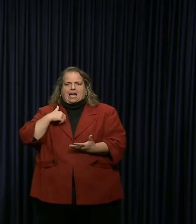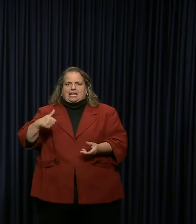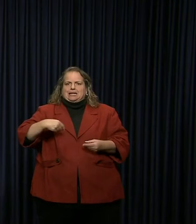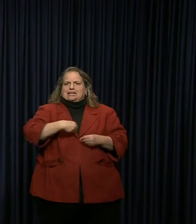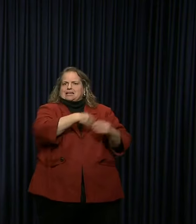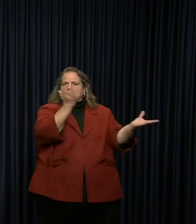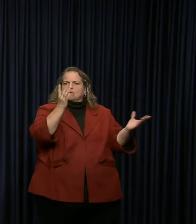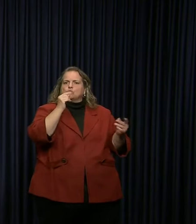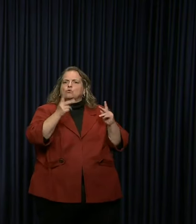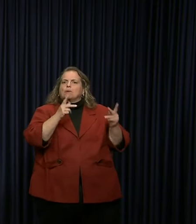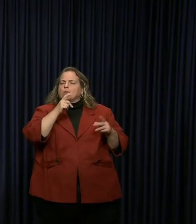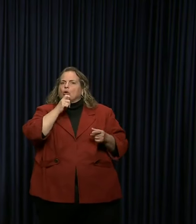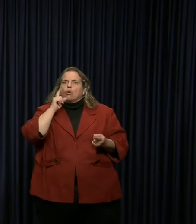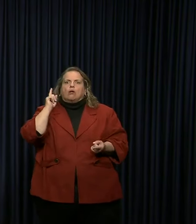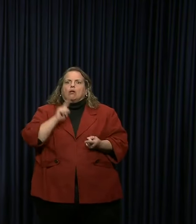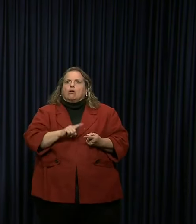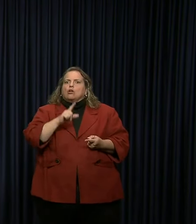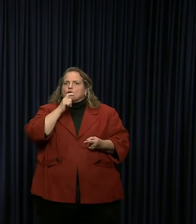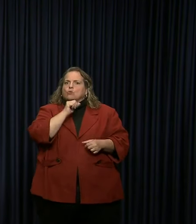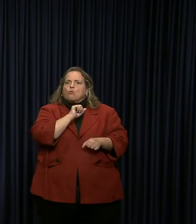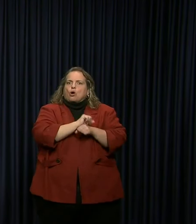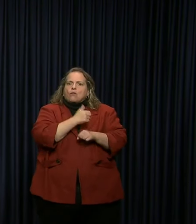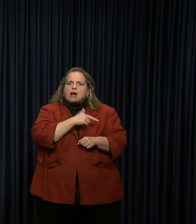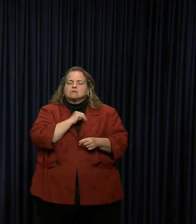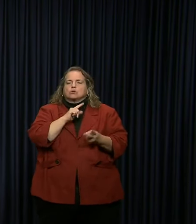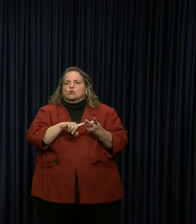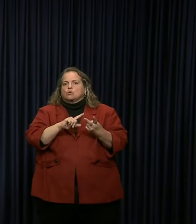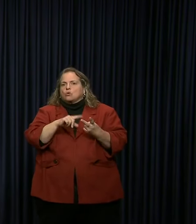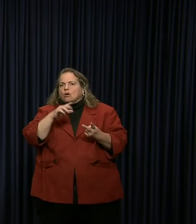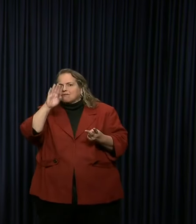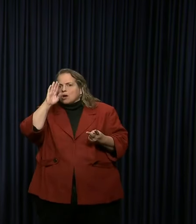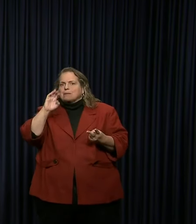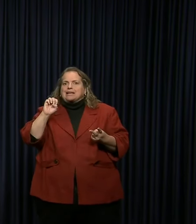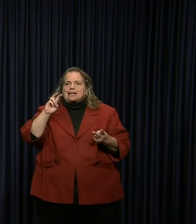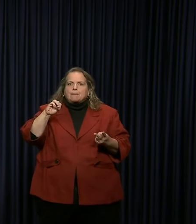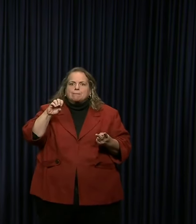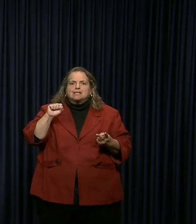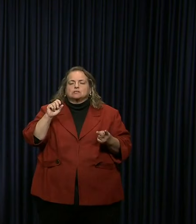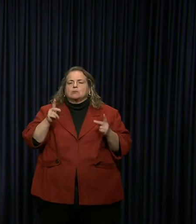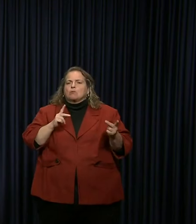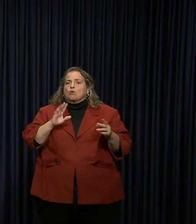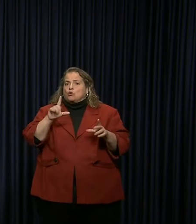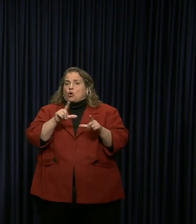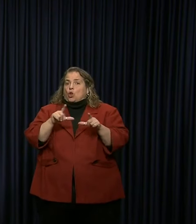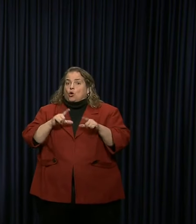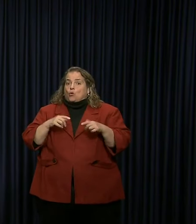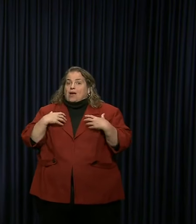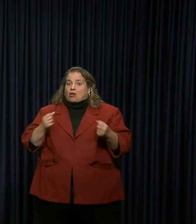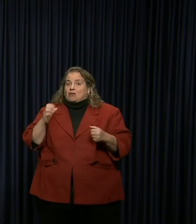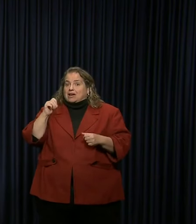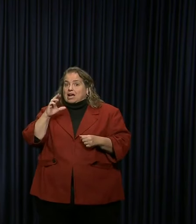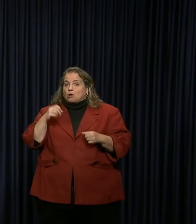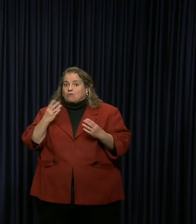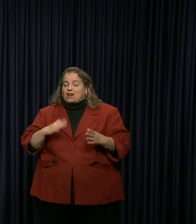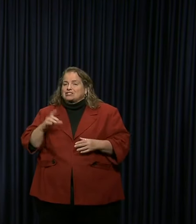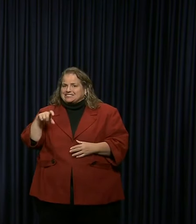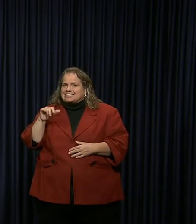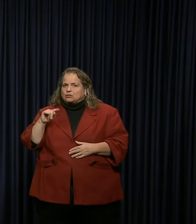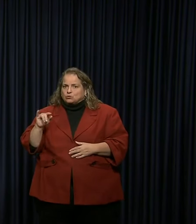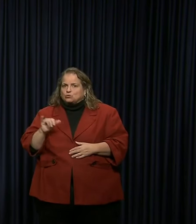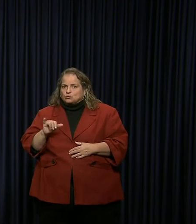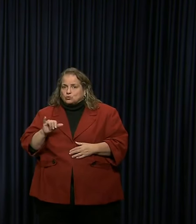running out as we track where they are and how much supply they have. Your local healthcare providers need it too. But here's